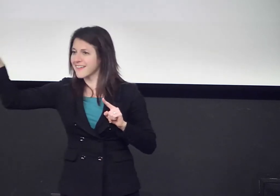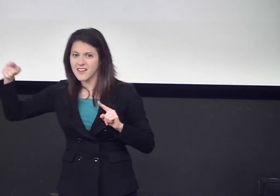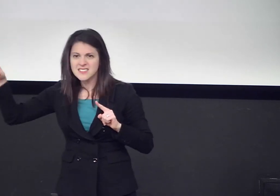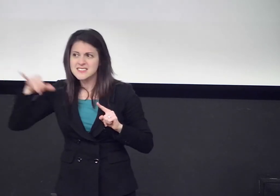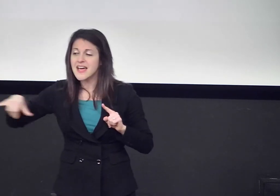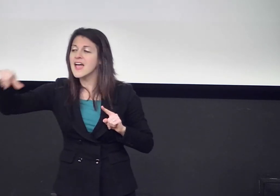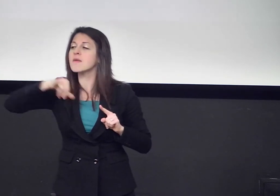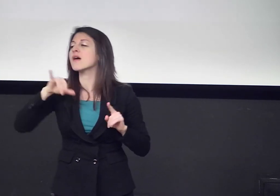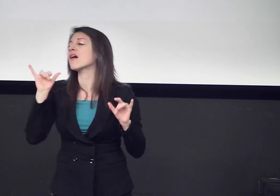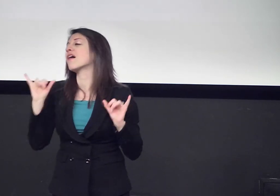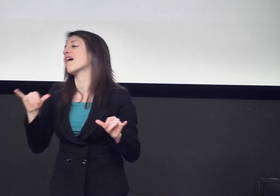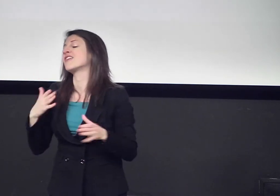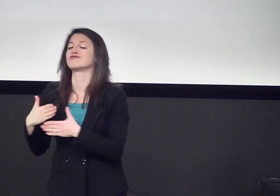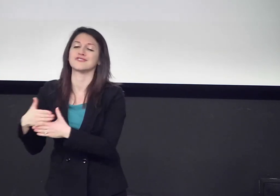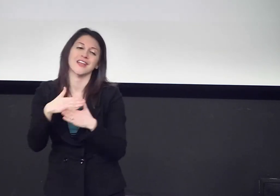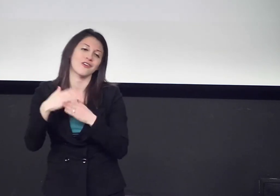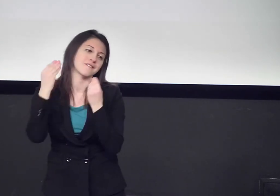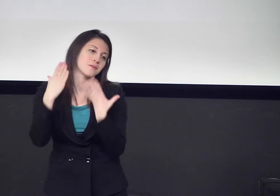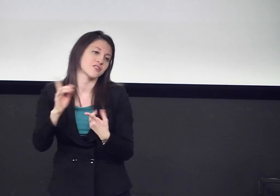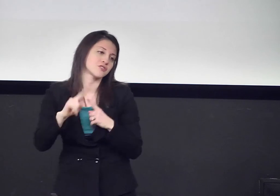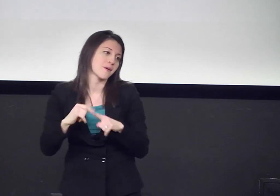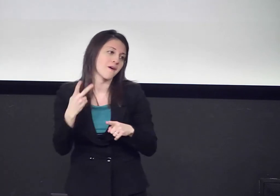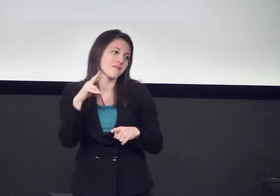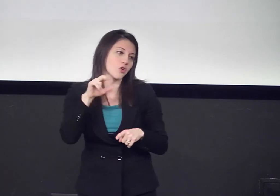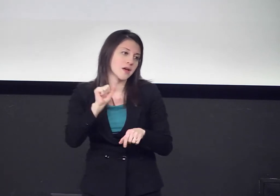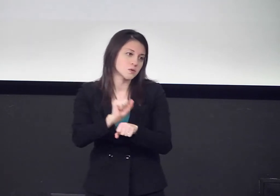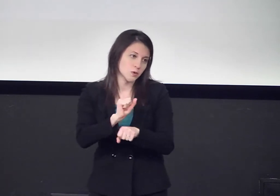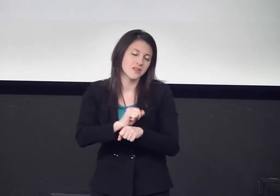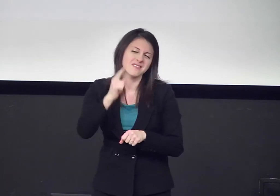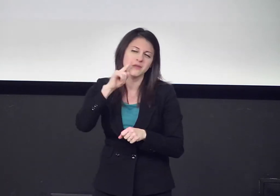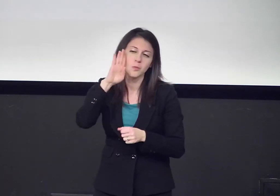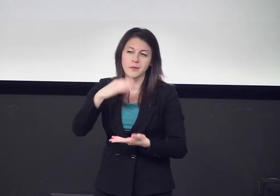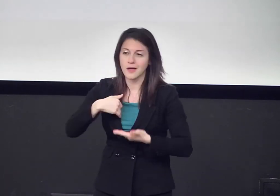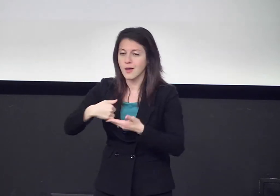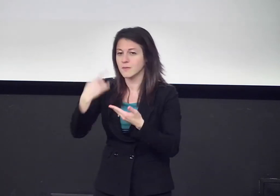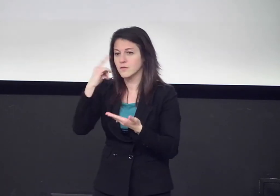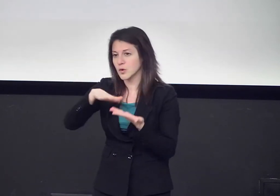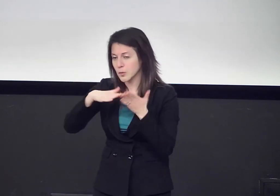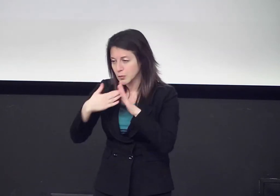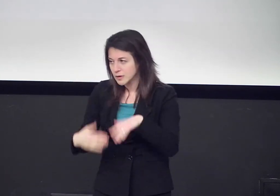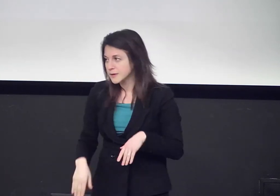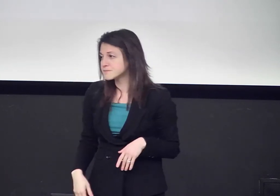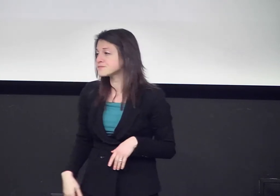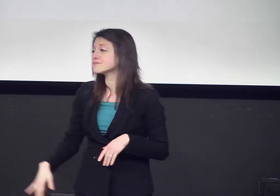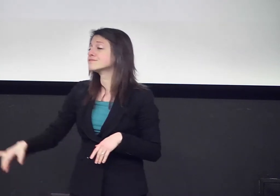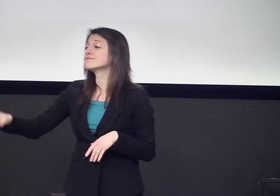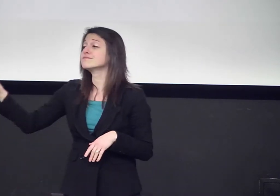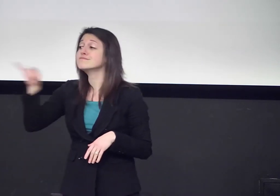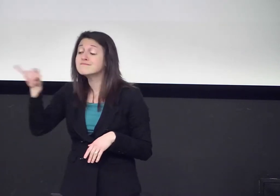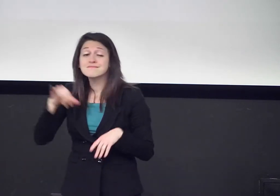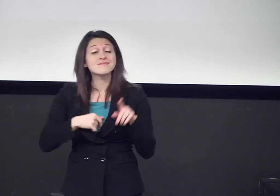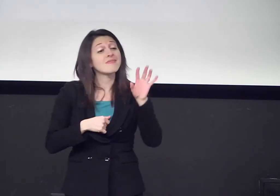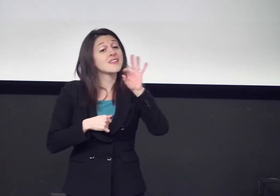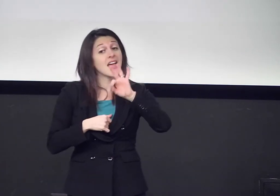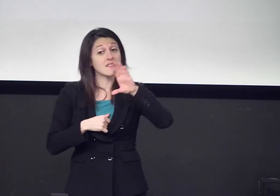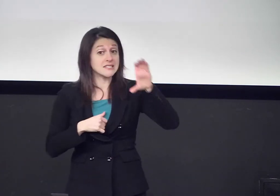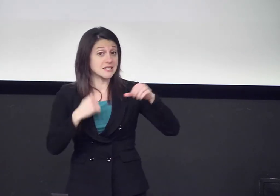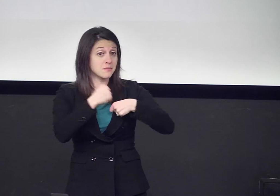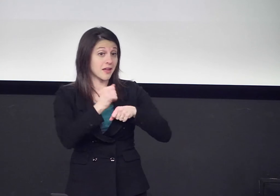certain decisions, and may not necessarily realize that there are other people who are experiencing the same thing. So this is one way and one avenue to be